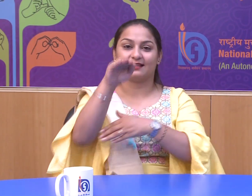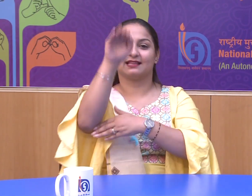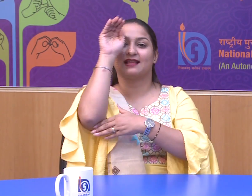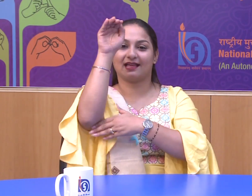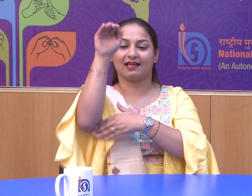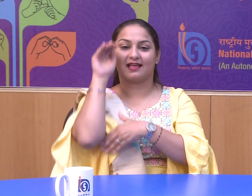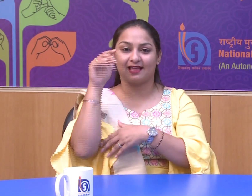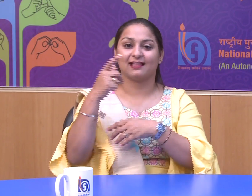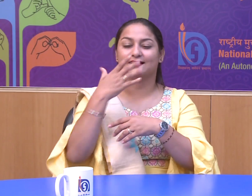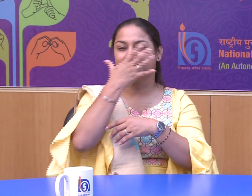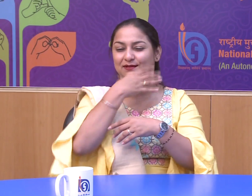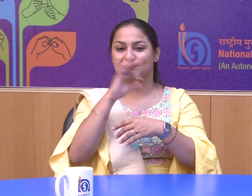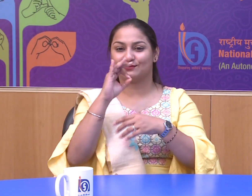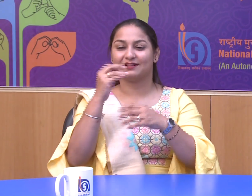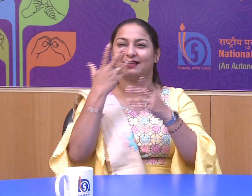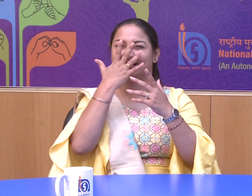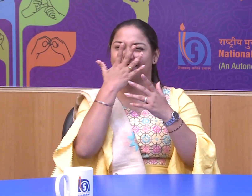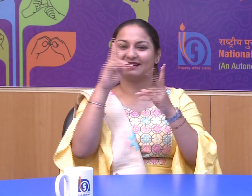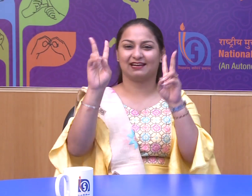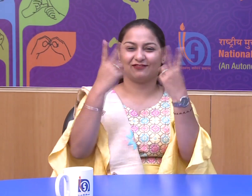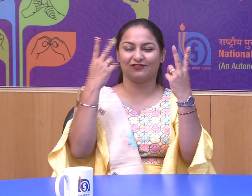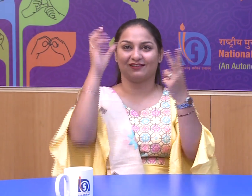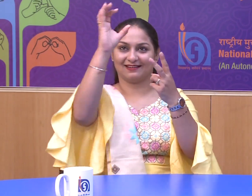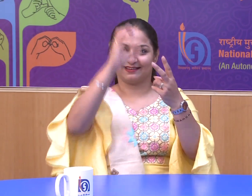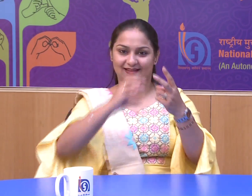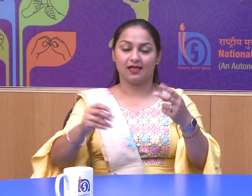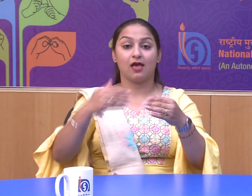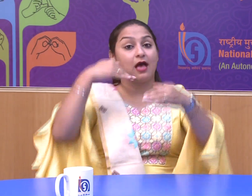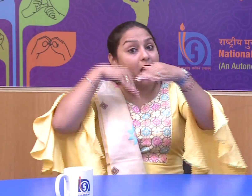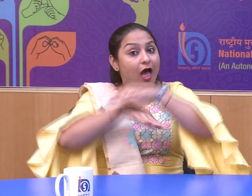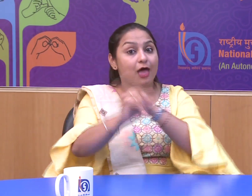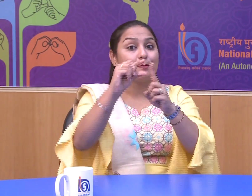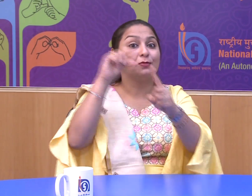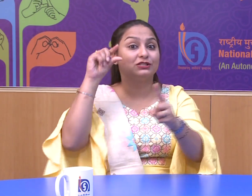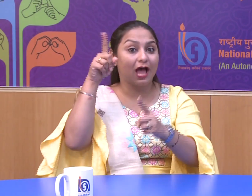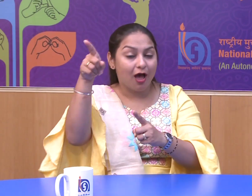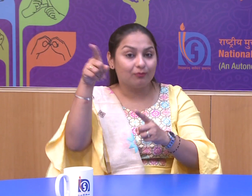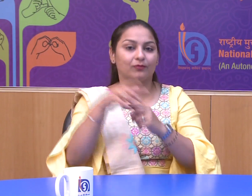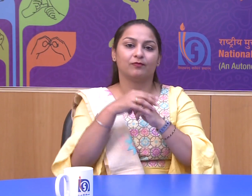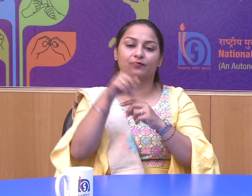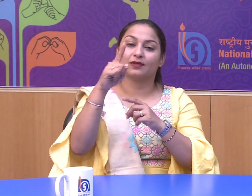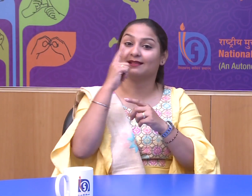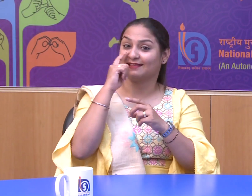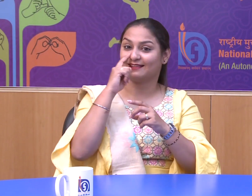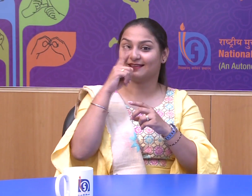even elephants. In Punjab, the girls created beautiful